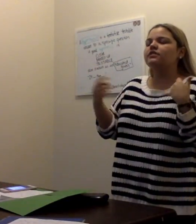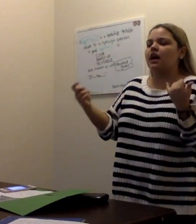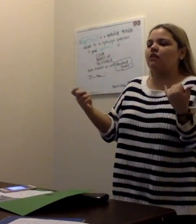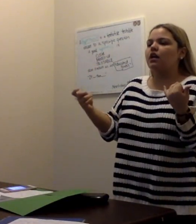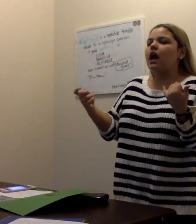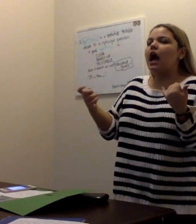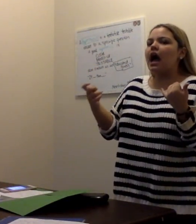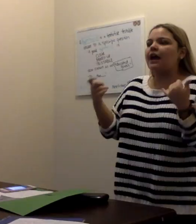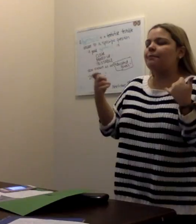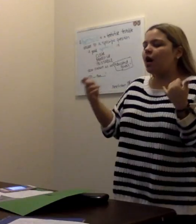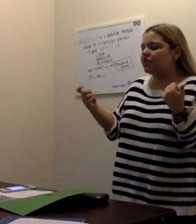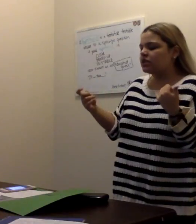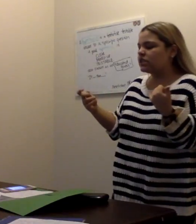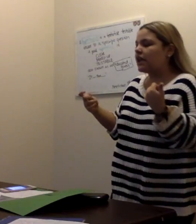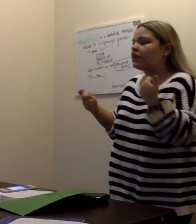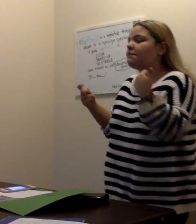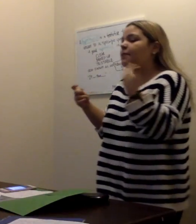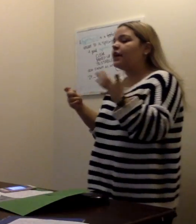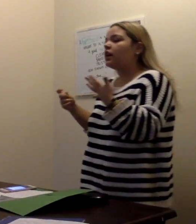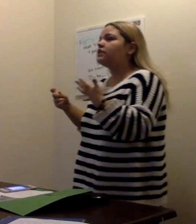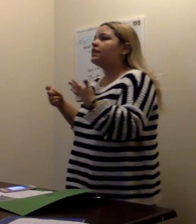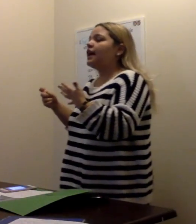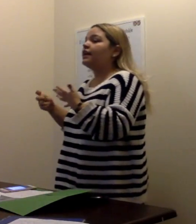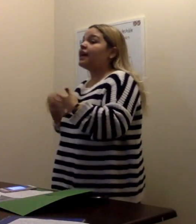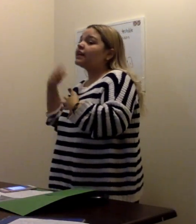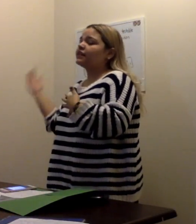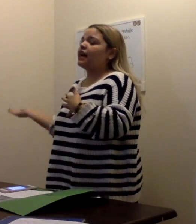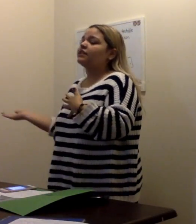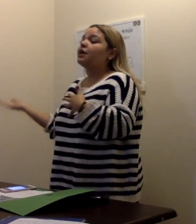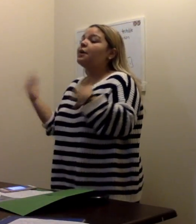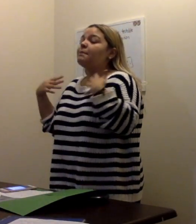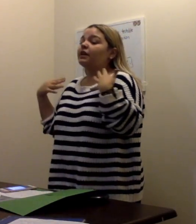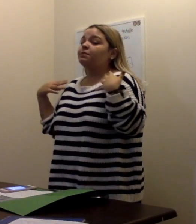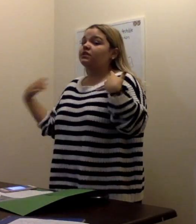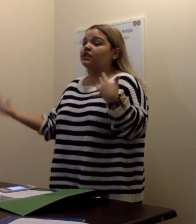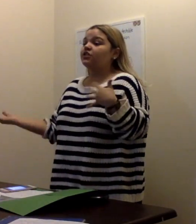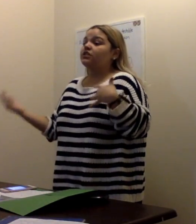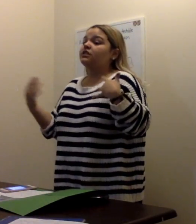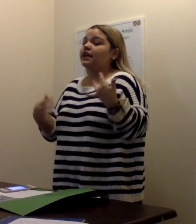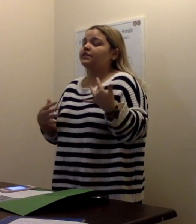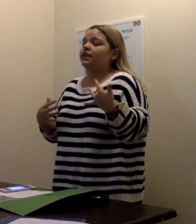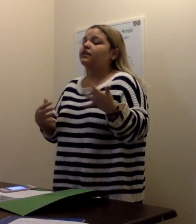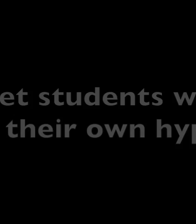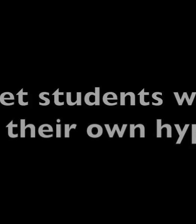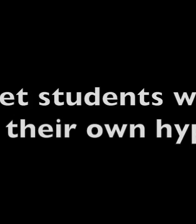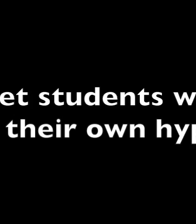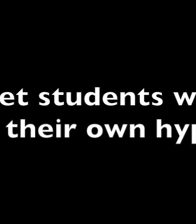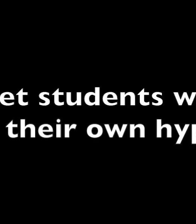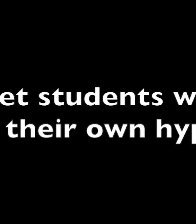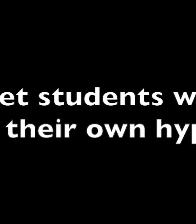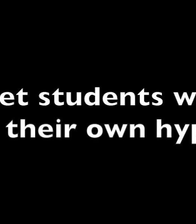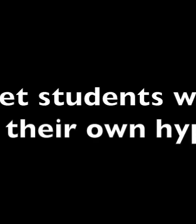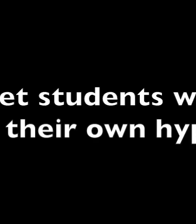down a hypothesis that can make us then, next class, make a procedure to test it.